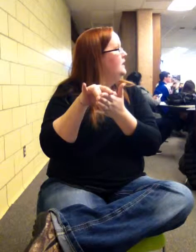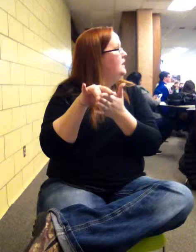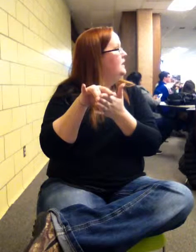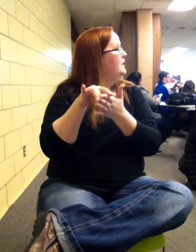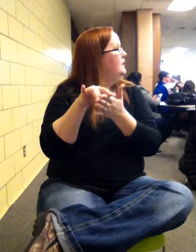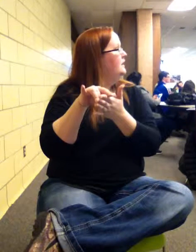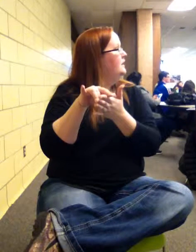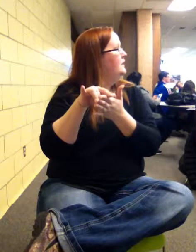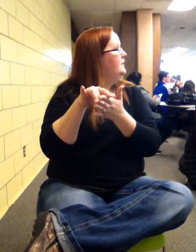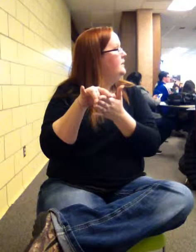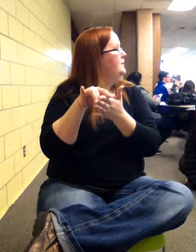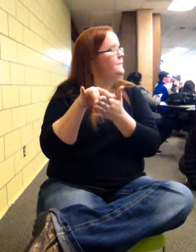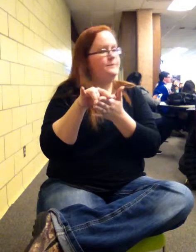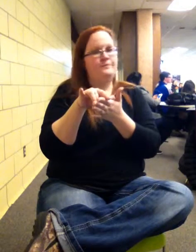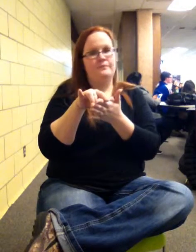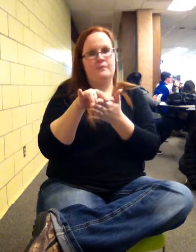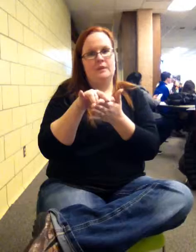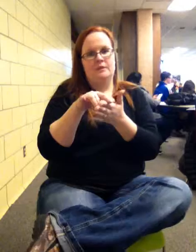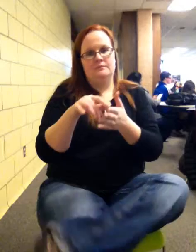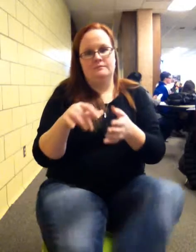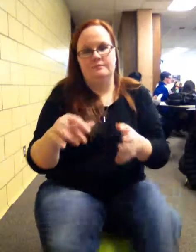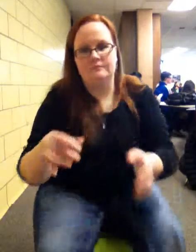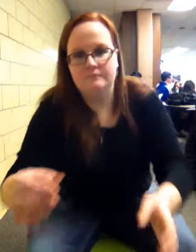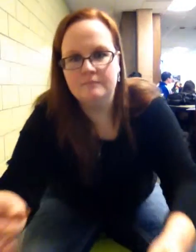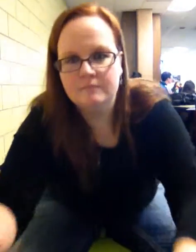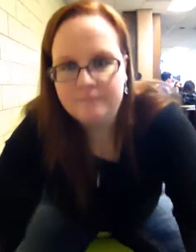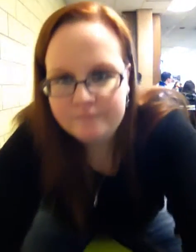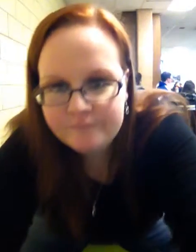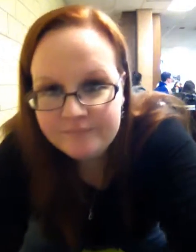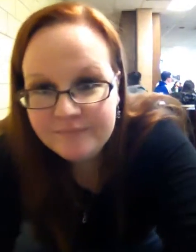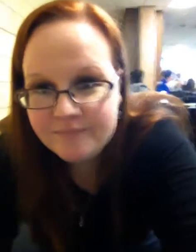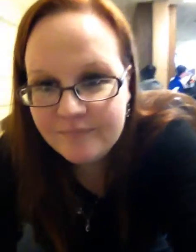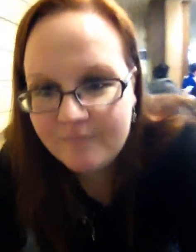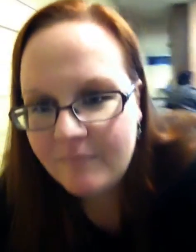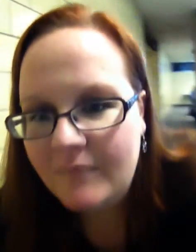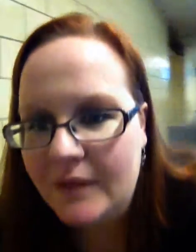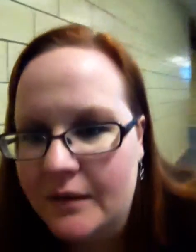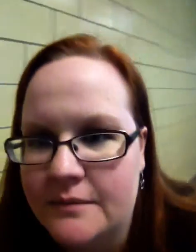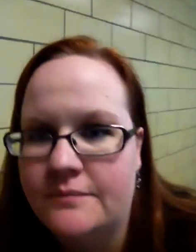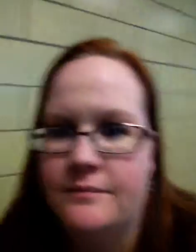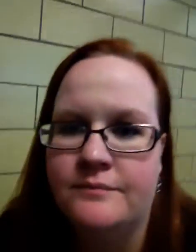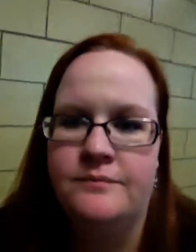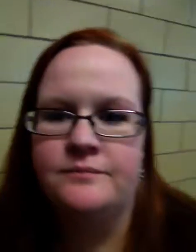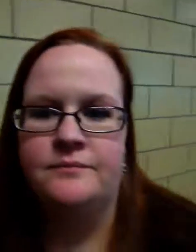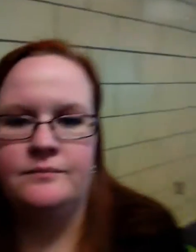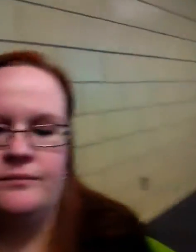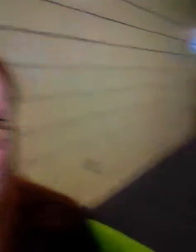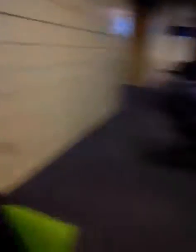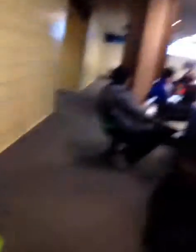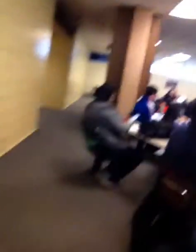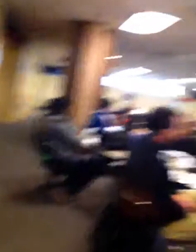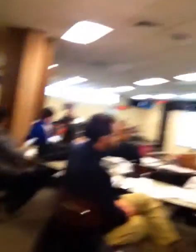area. And this is all we're using Mergent for. We're not using it for the financial statements. We're not using it for anything else. We're just using it